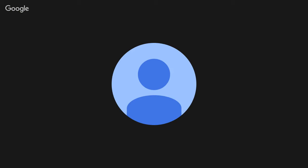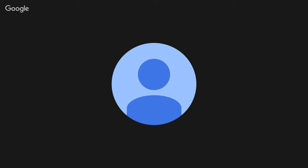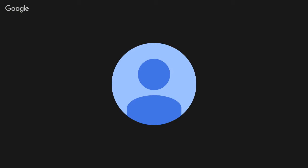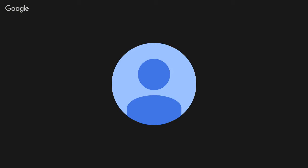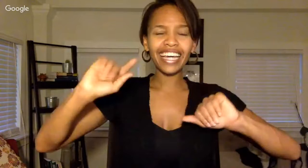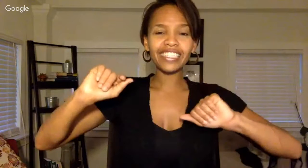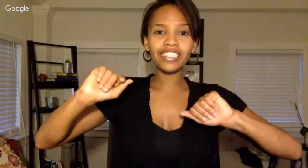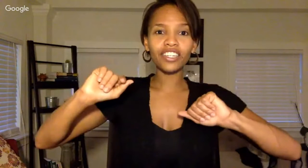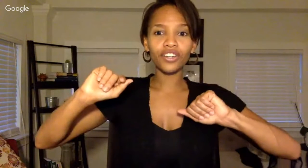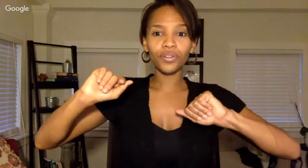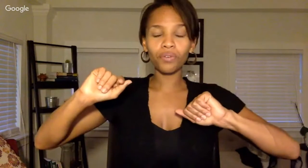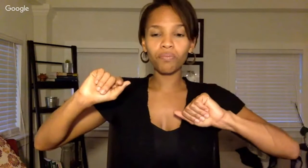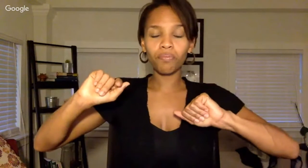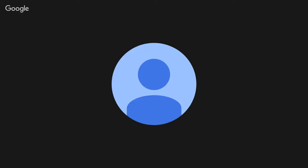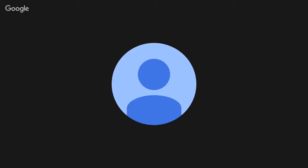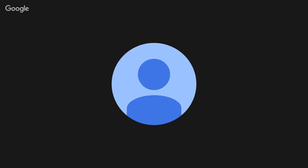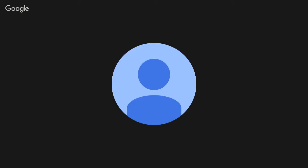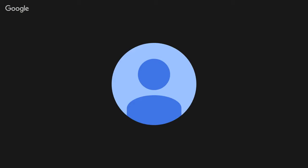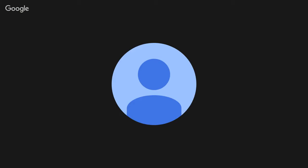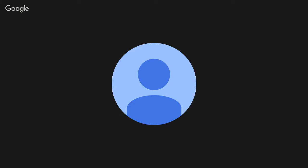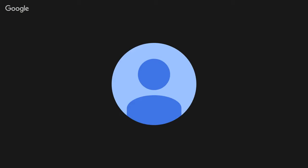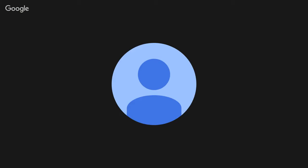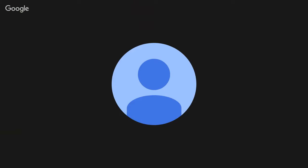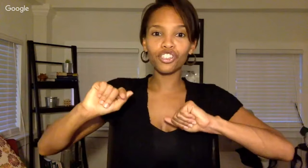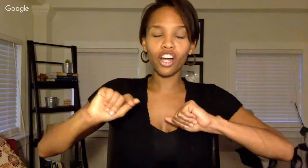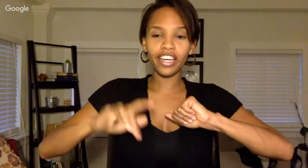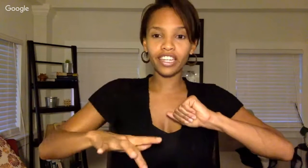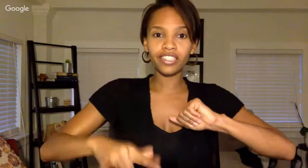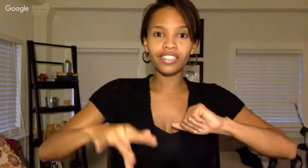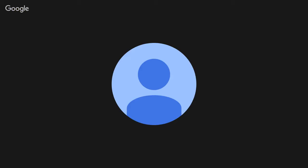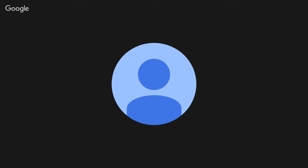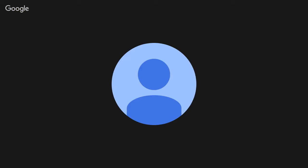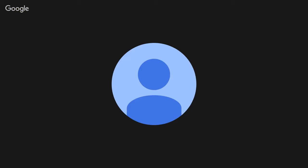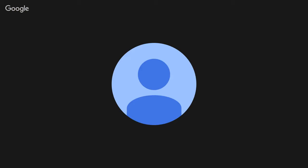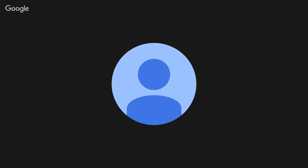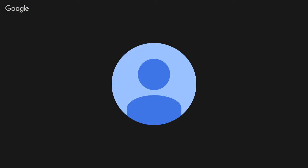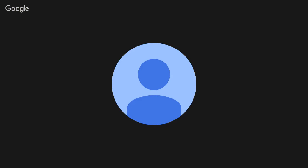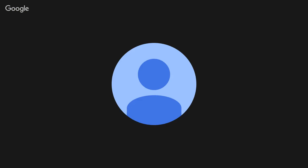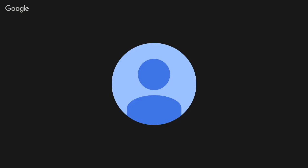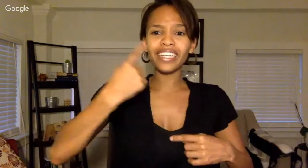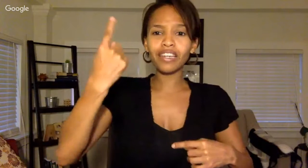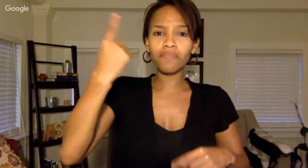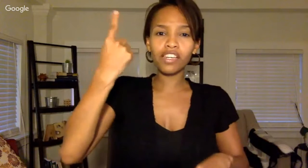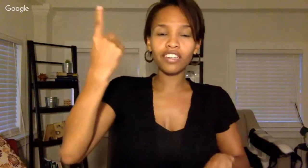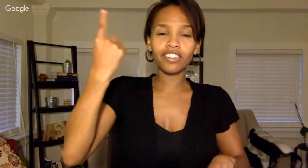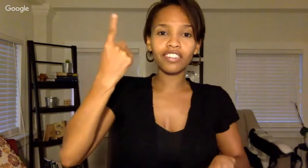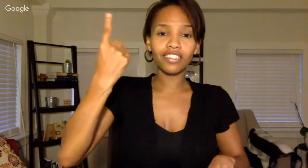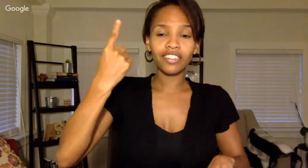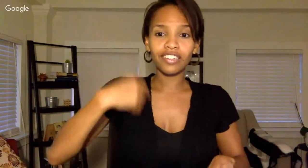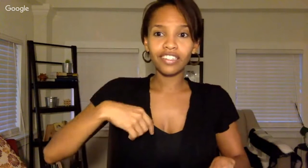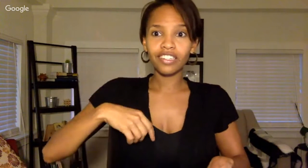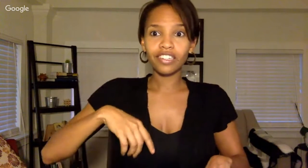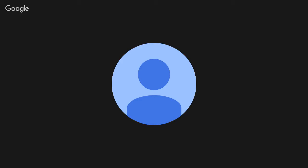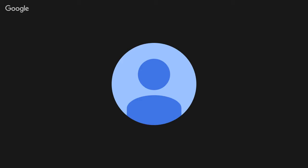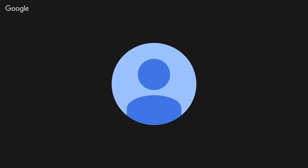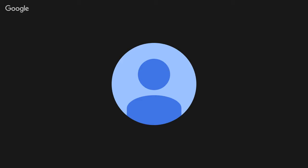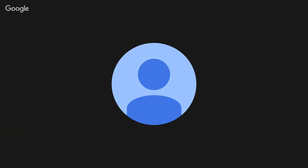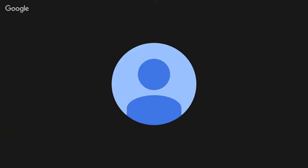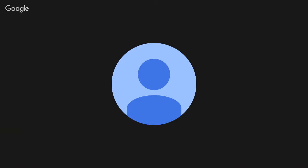I can't see you, but I hear you trying. Can you say something? Yep. Oh,